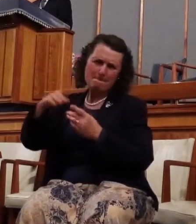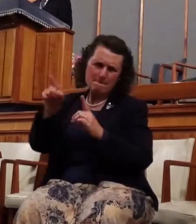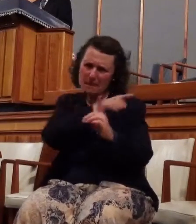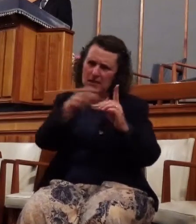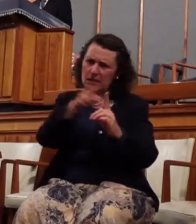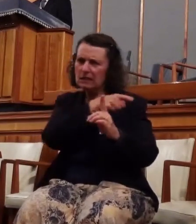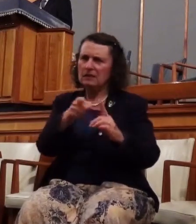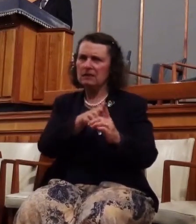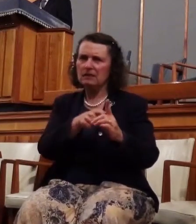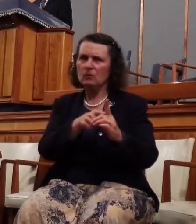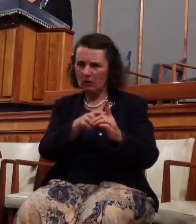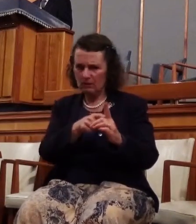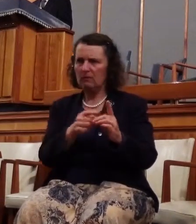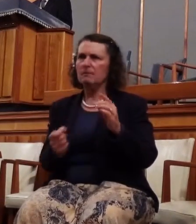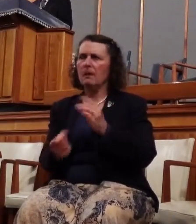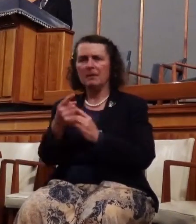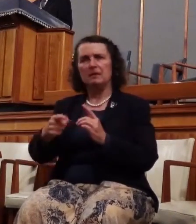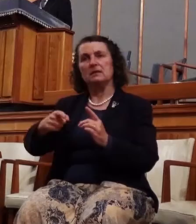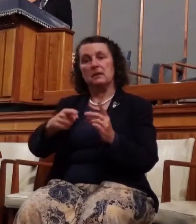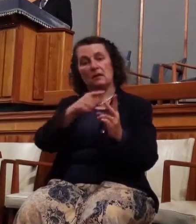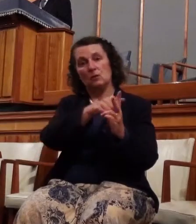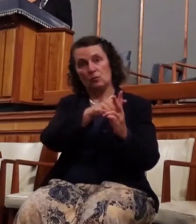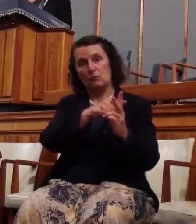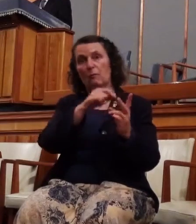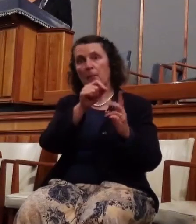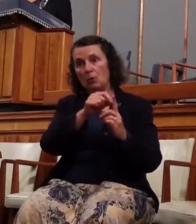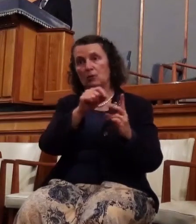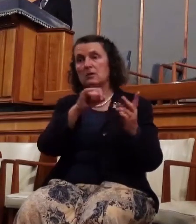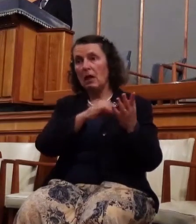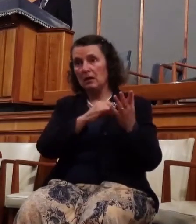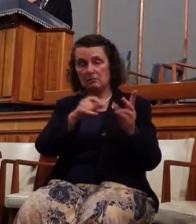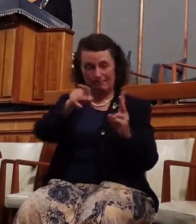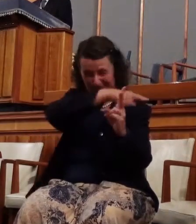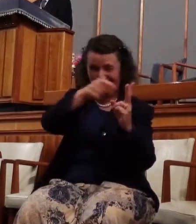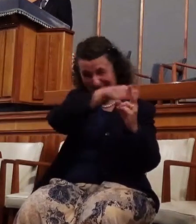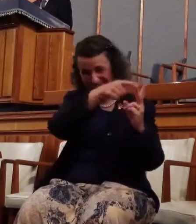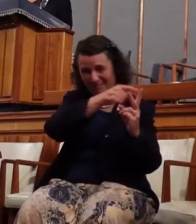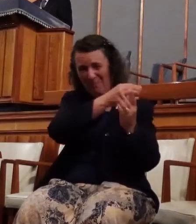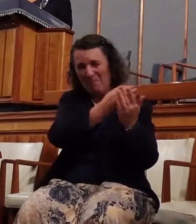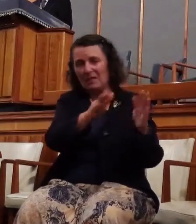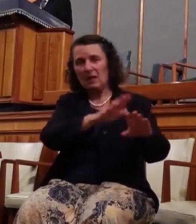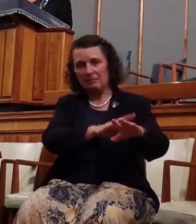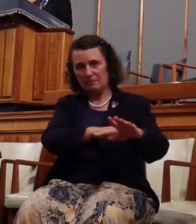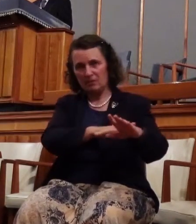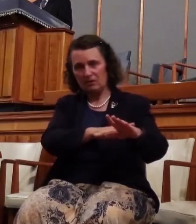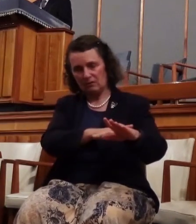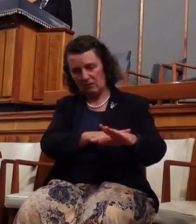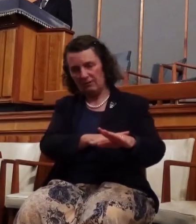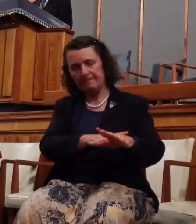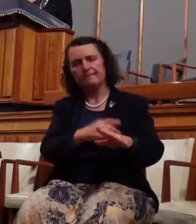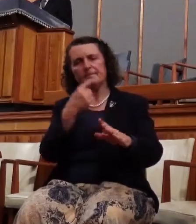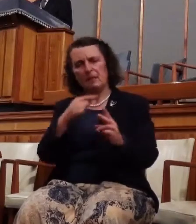they had laid many stripes upon them, they cast them into prison, charging the jailer to keep them safely,